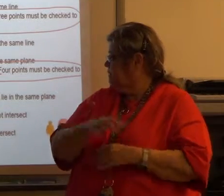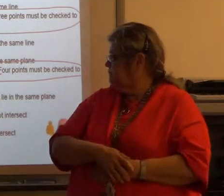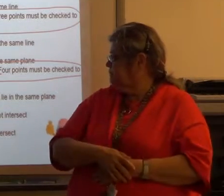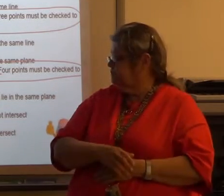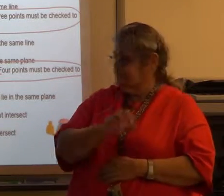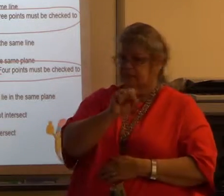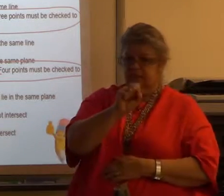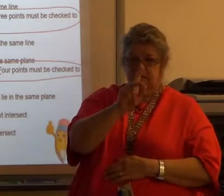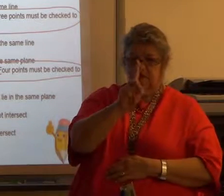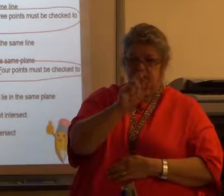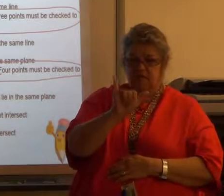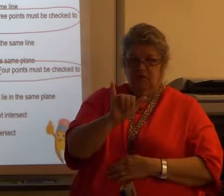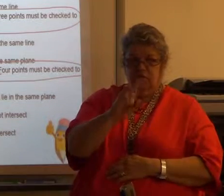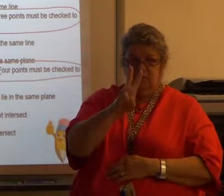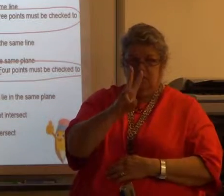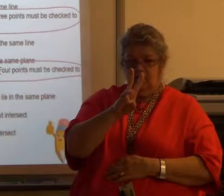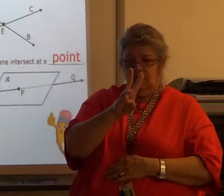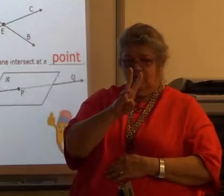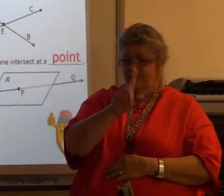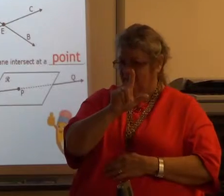not intersect are parallel lines.